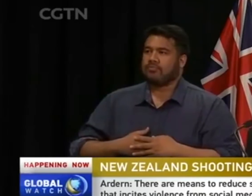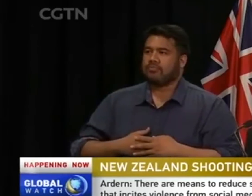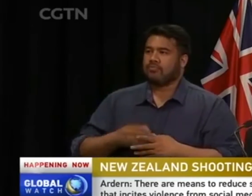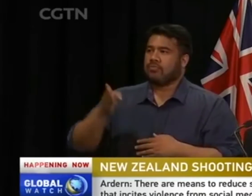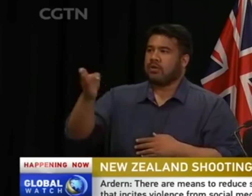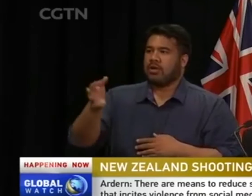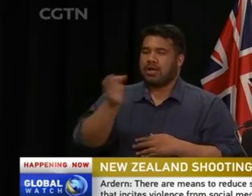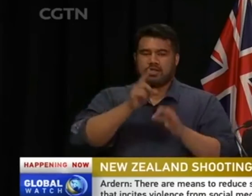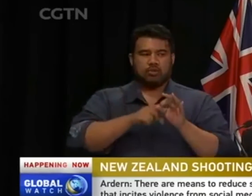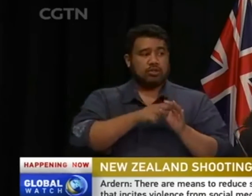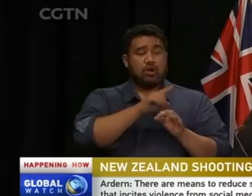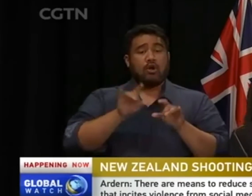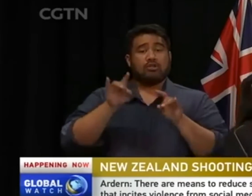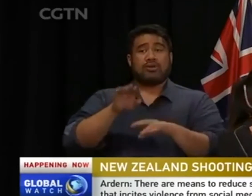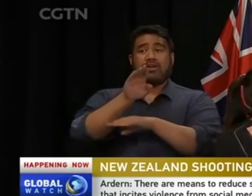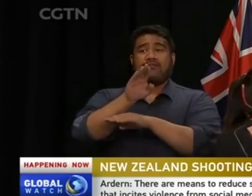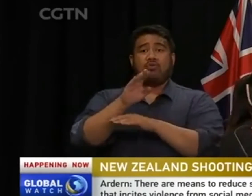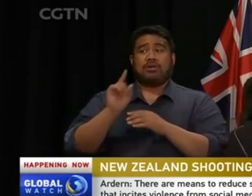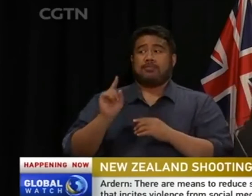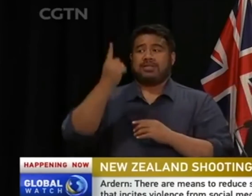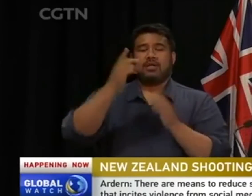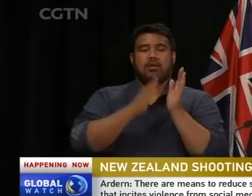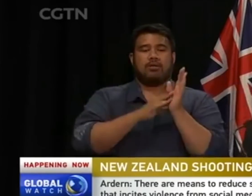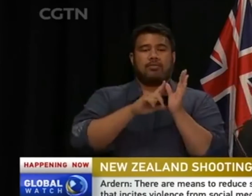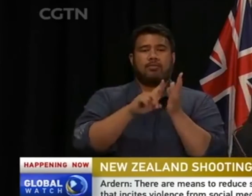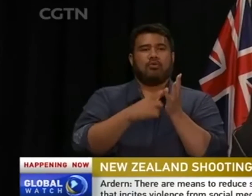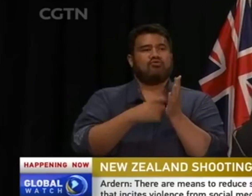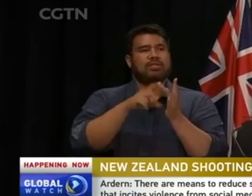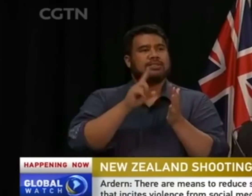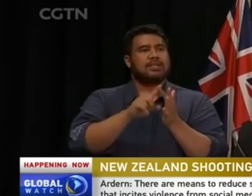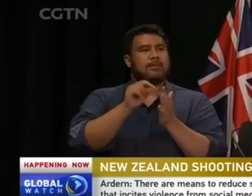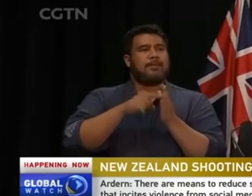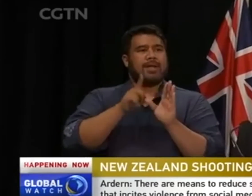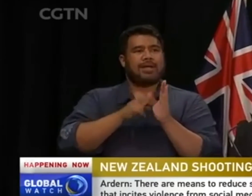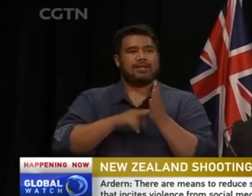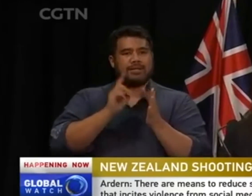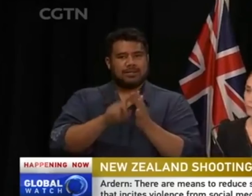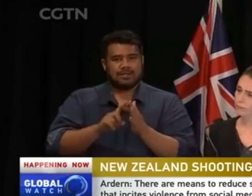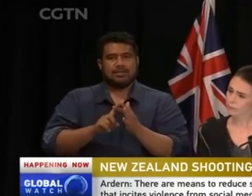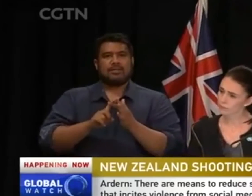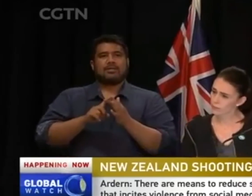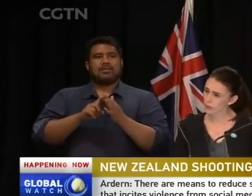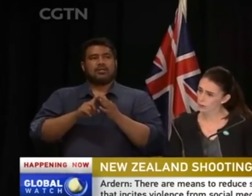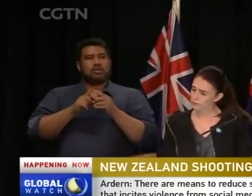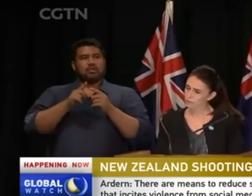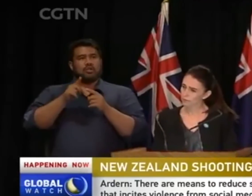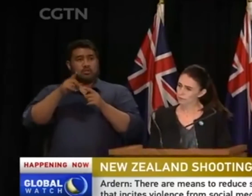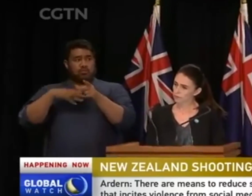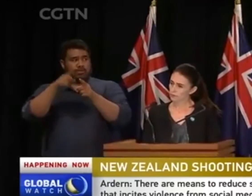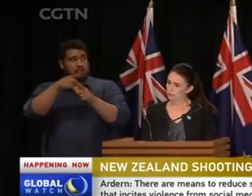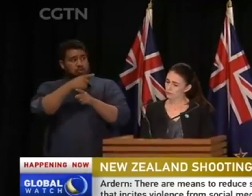The Australian Foreign Minister today. I spoke to her the other day. And did she speak to you